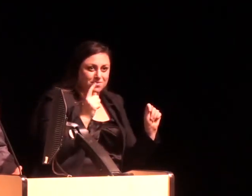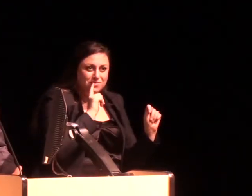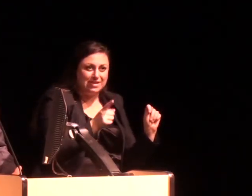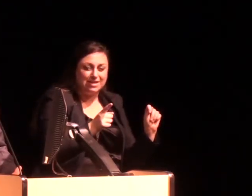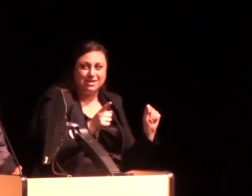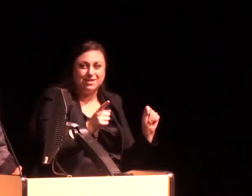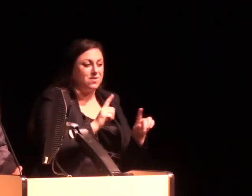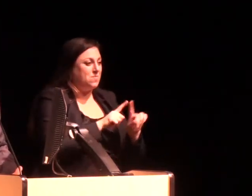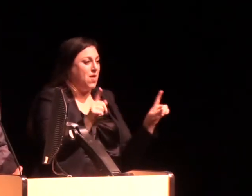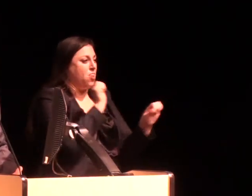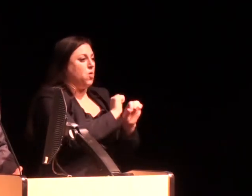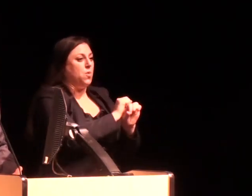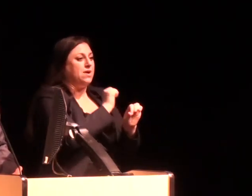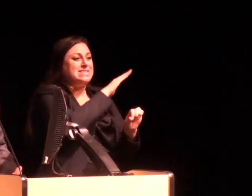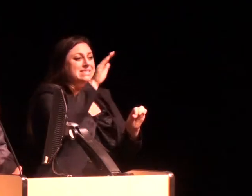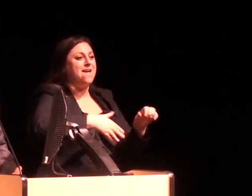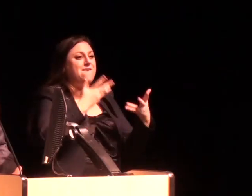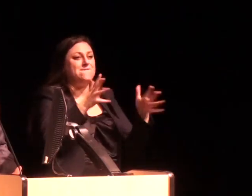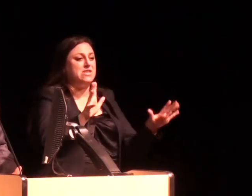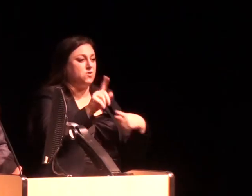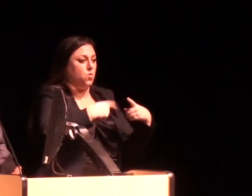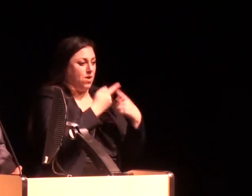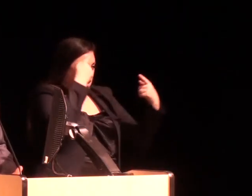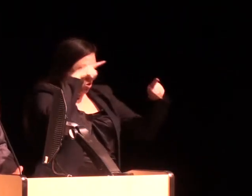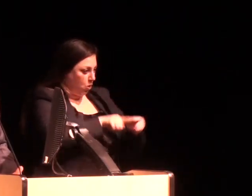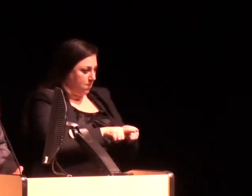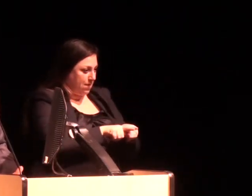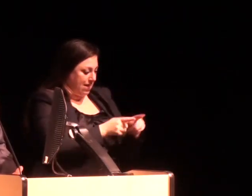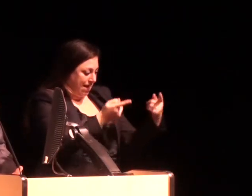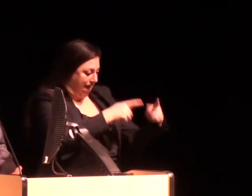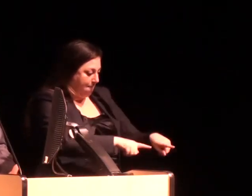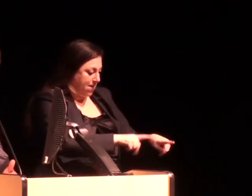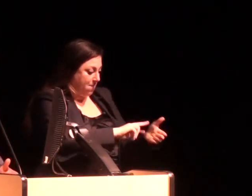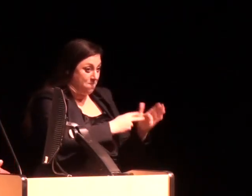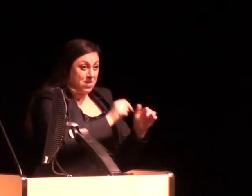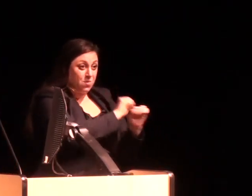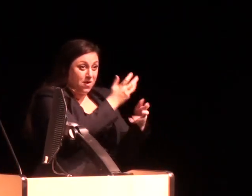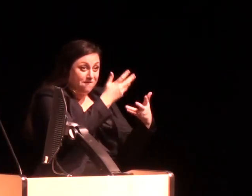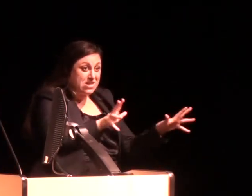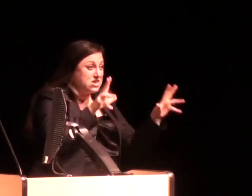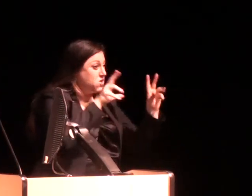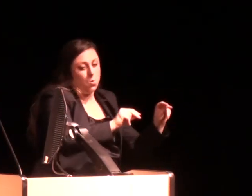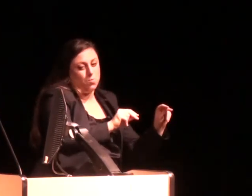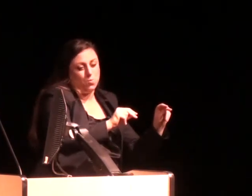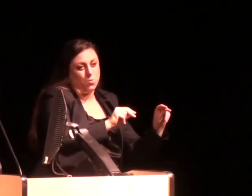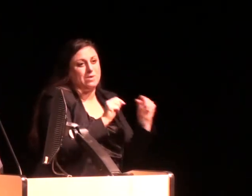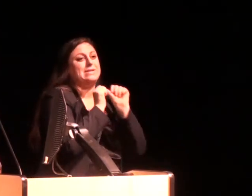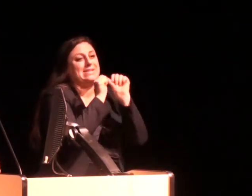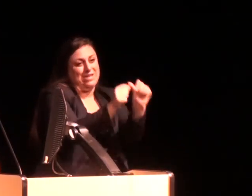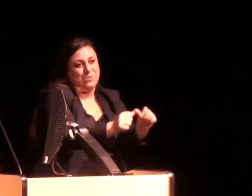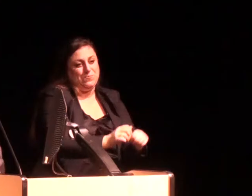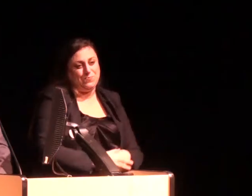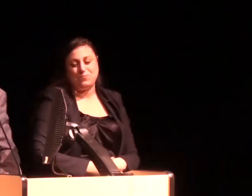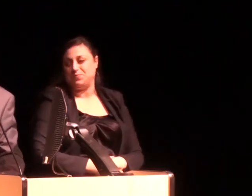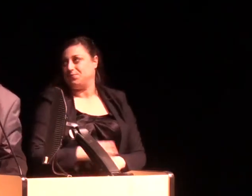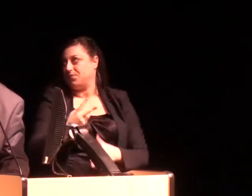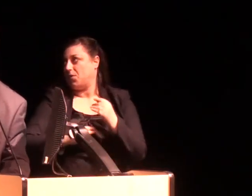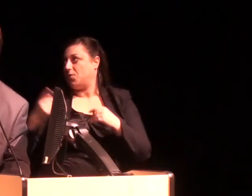war don't come to an end after that. Nothing bad happened after that. And you can see here,